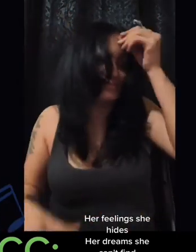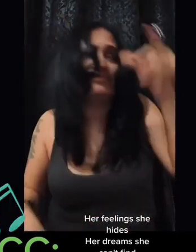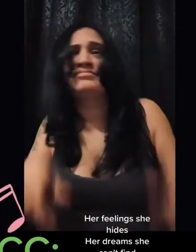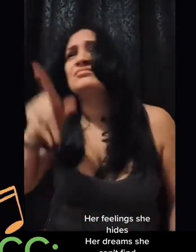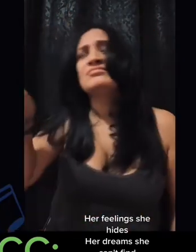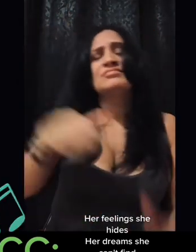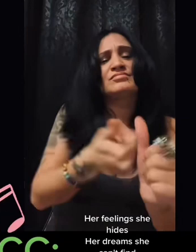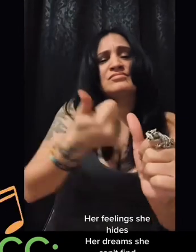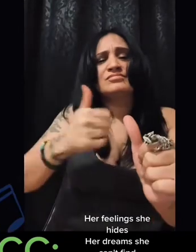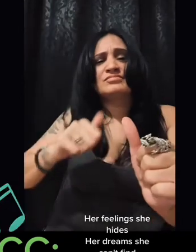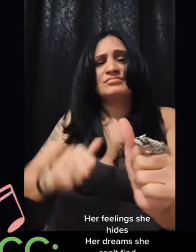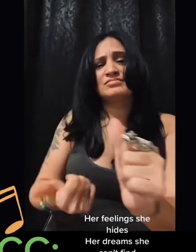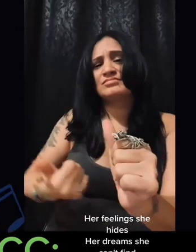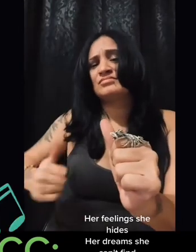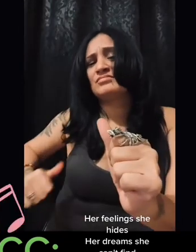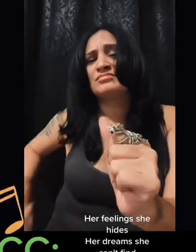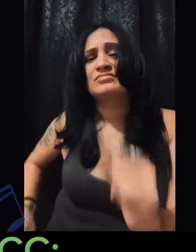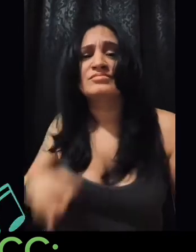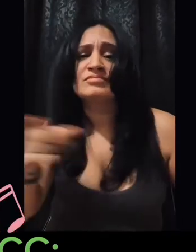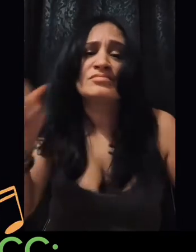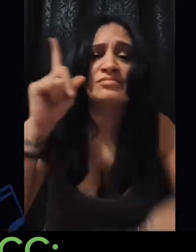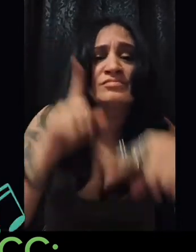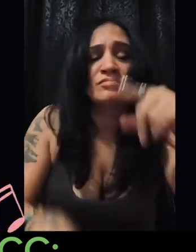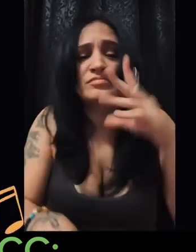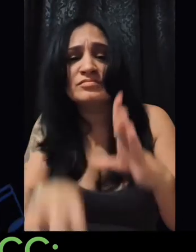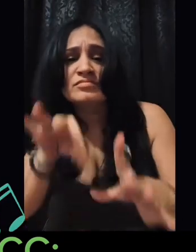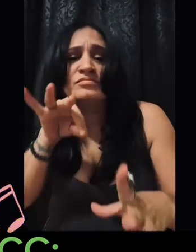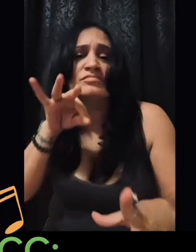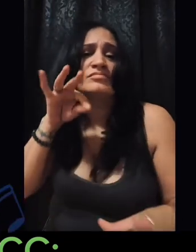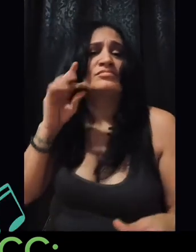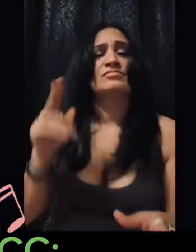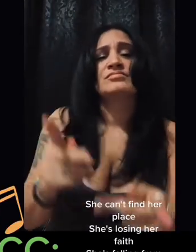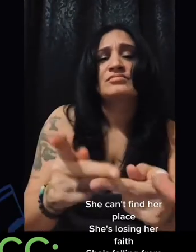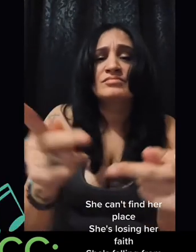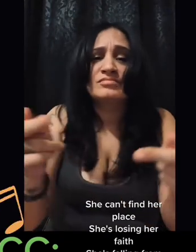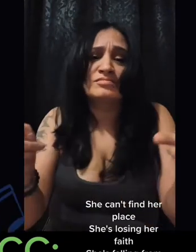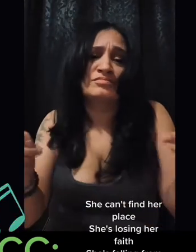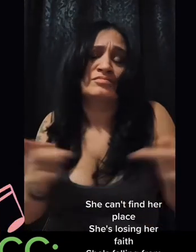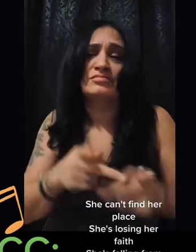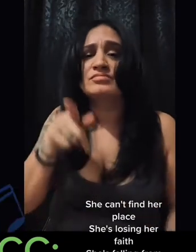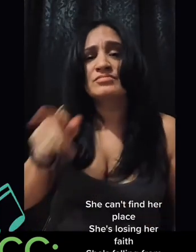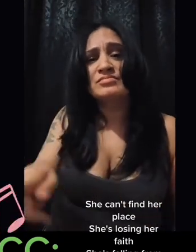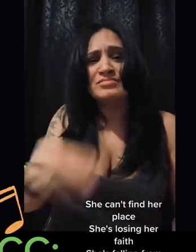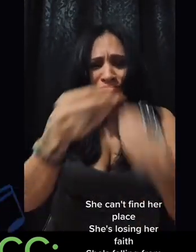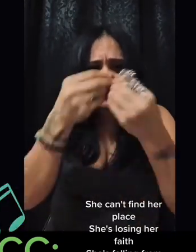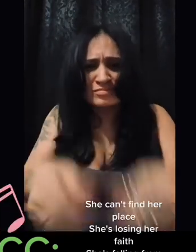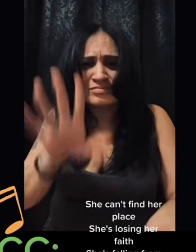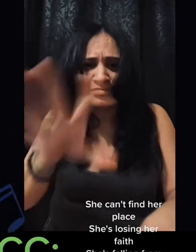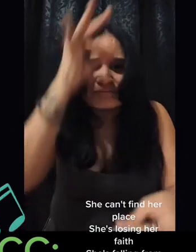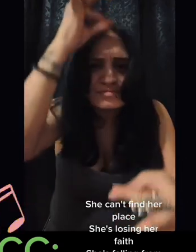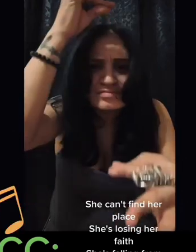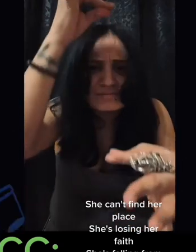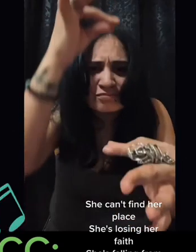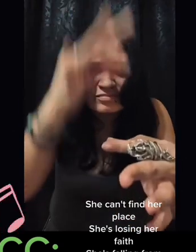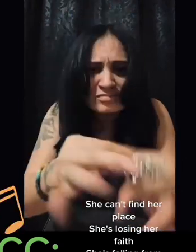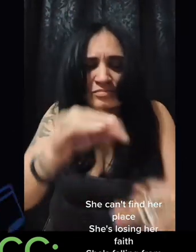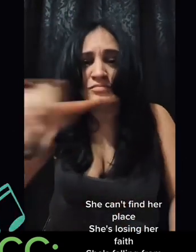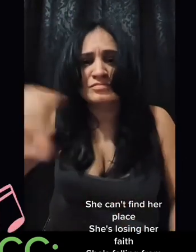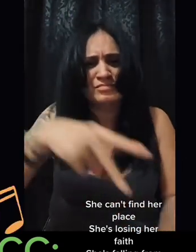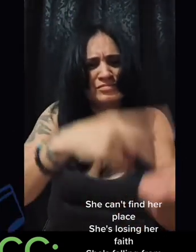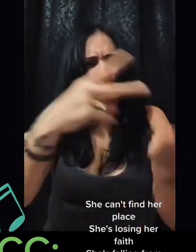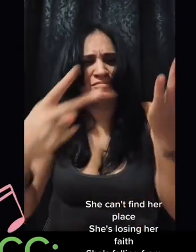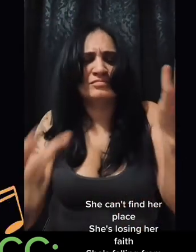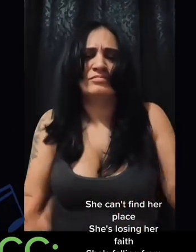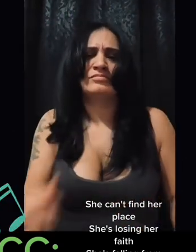mind She's losing losing behind She can't find her place She's losing her